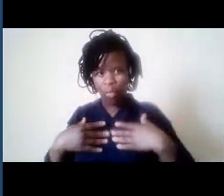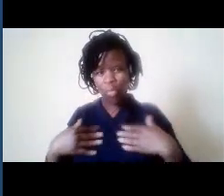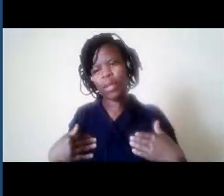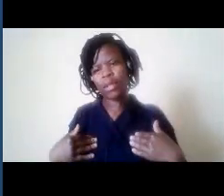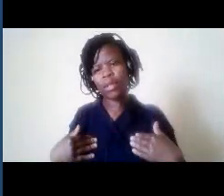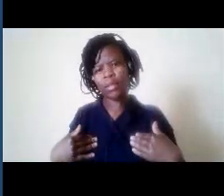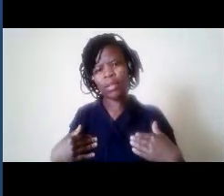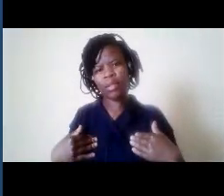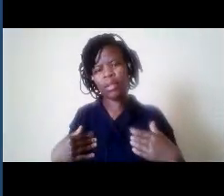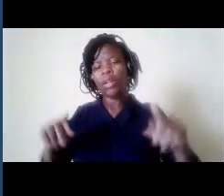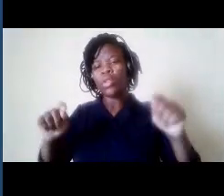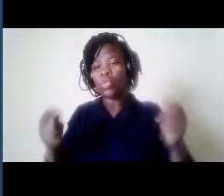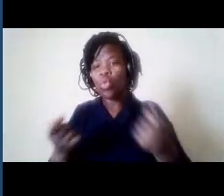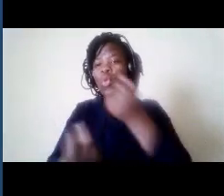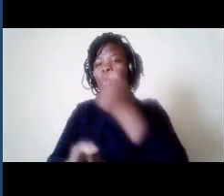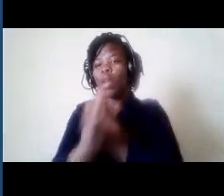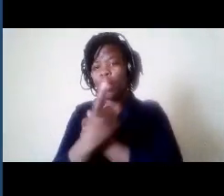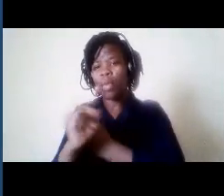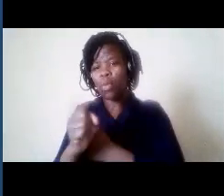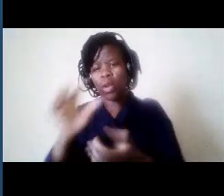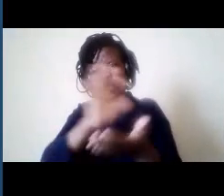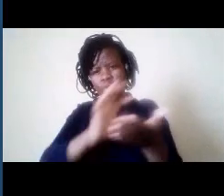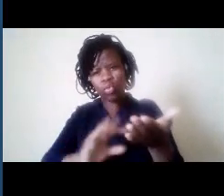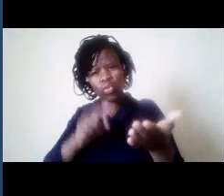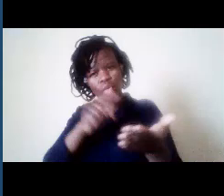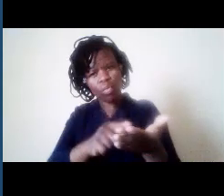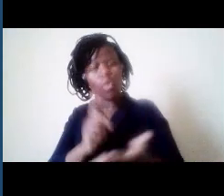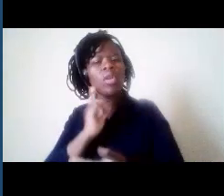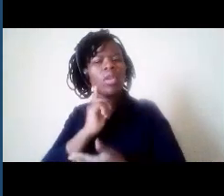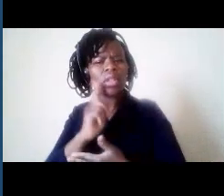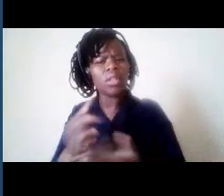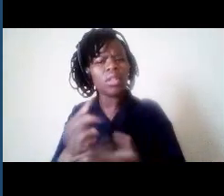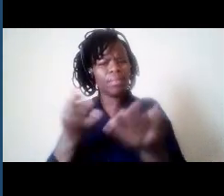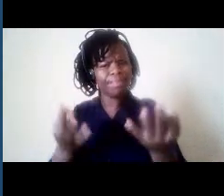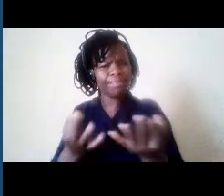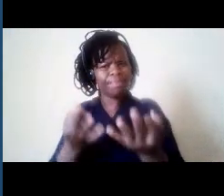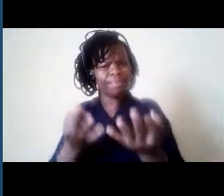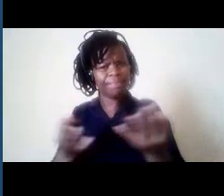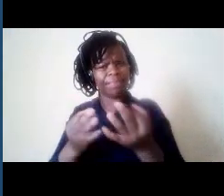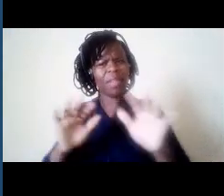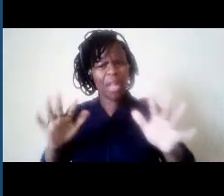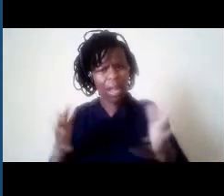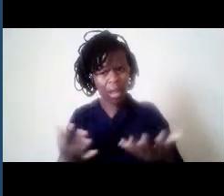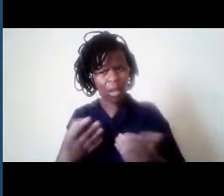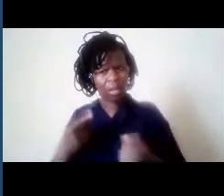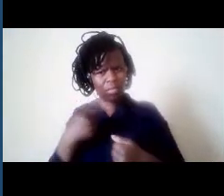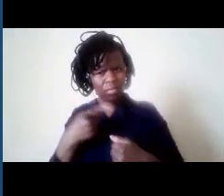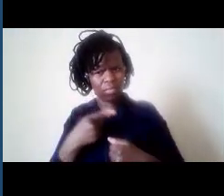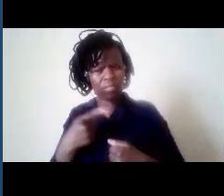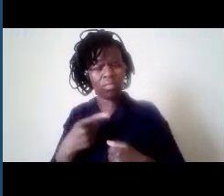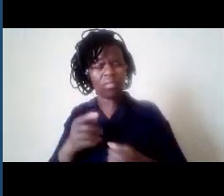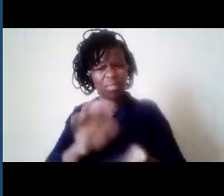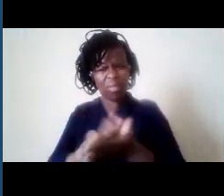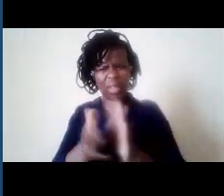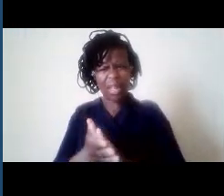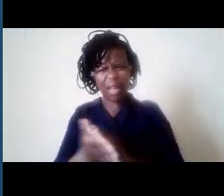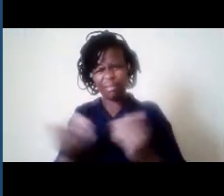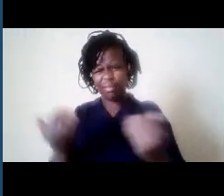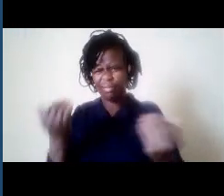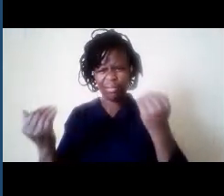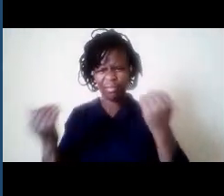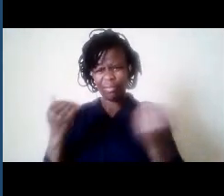what happens then in the story is that the teacher describes how she or he becomes very frustrated because the boy